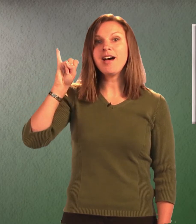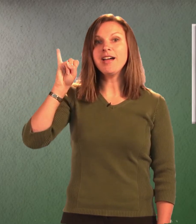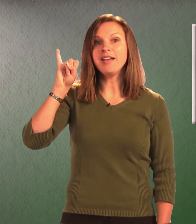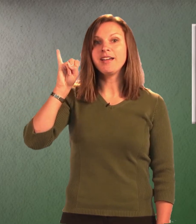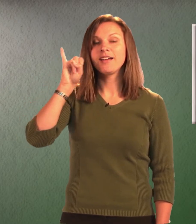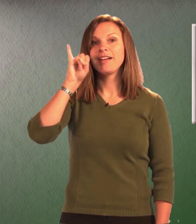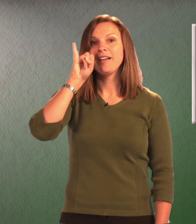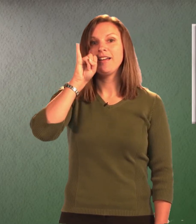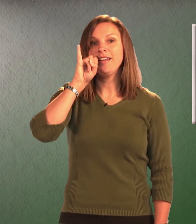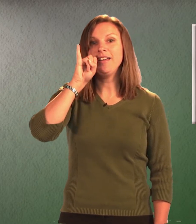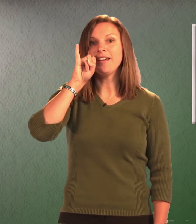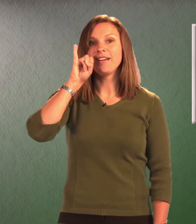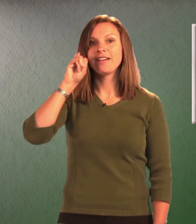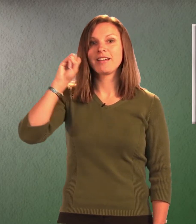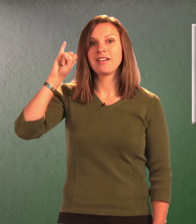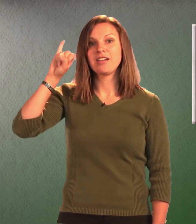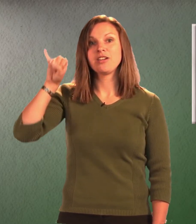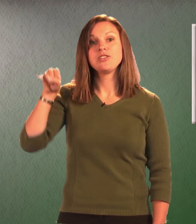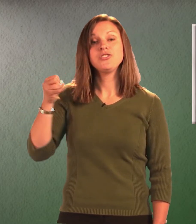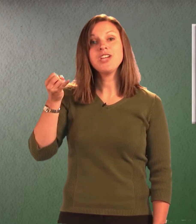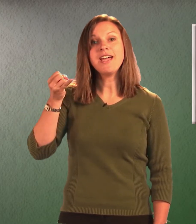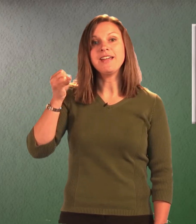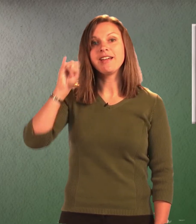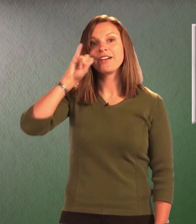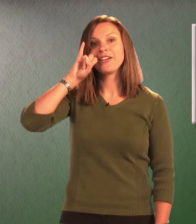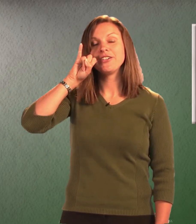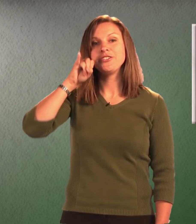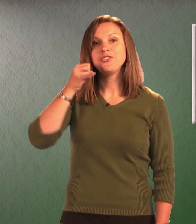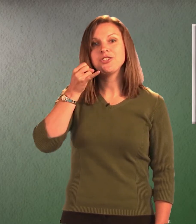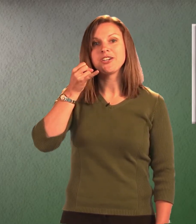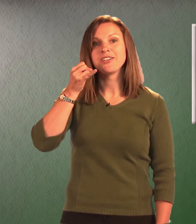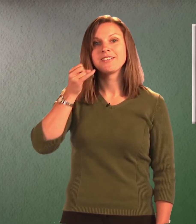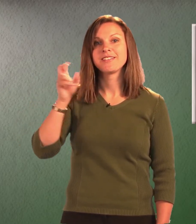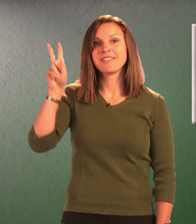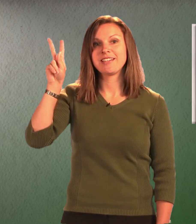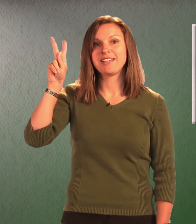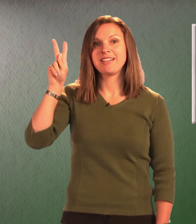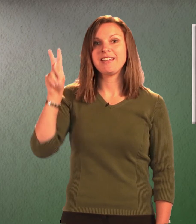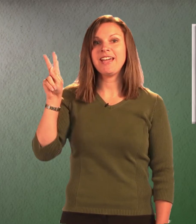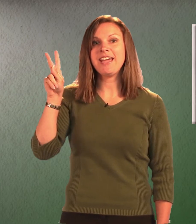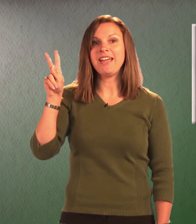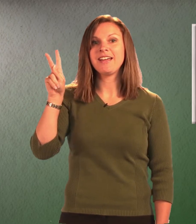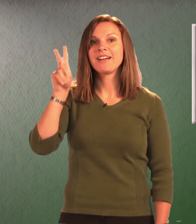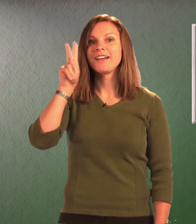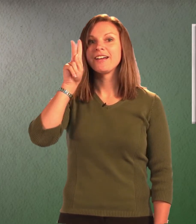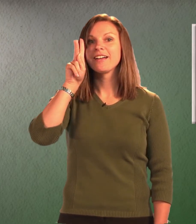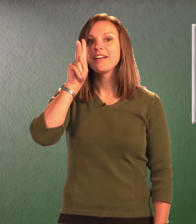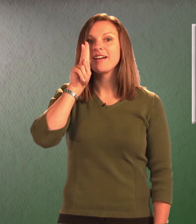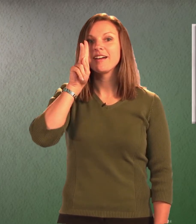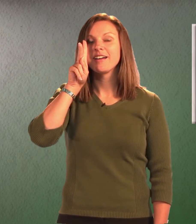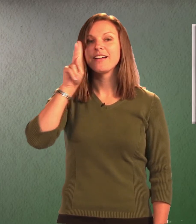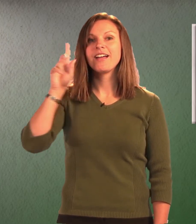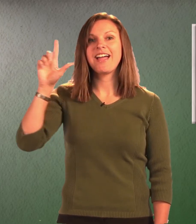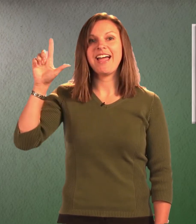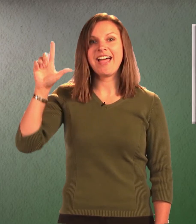I, I, J, J, K, K,